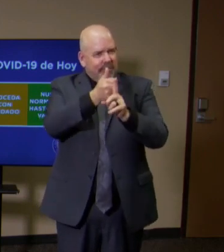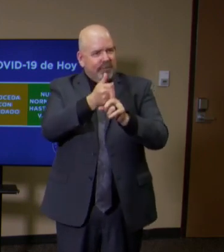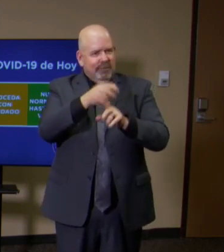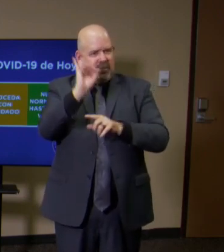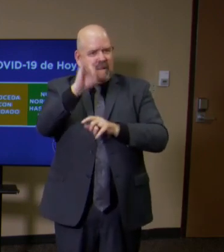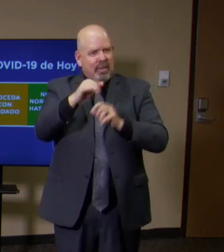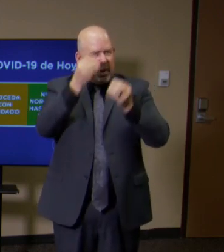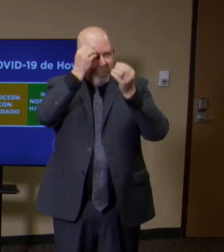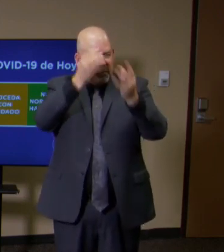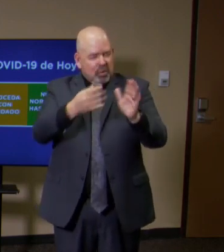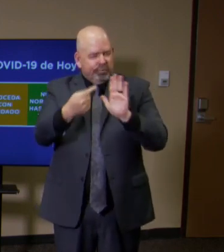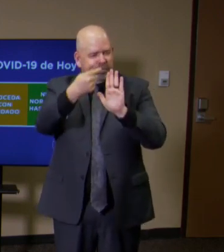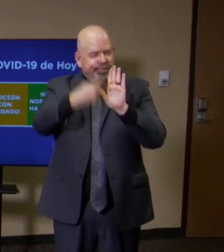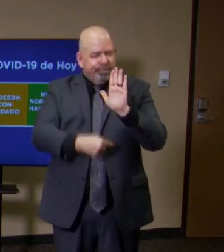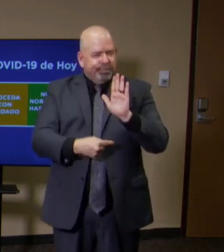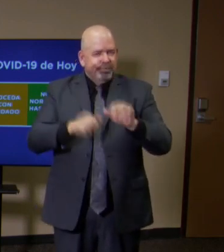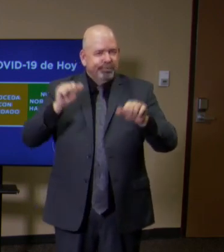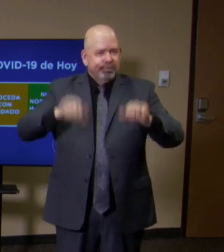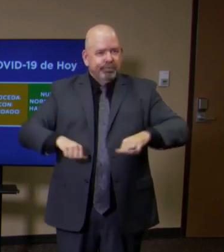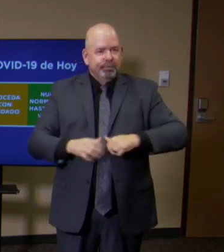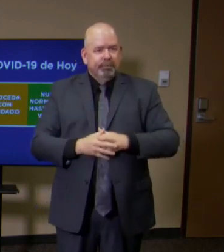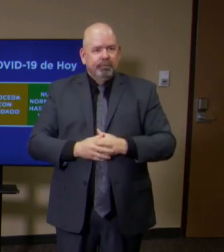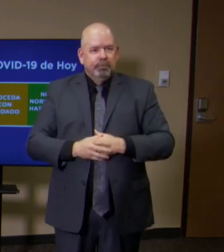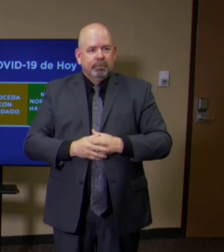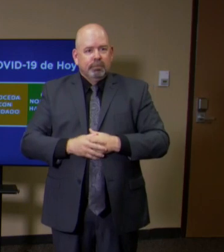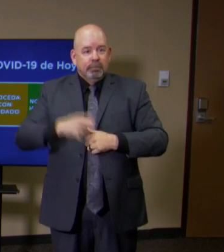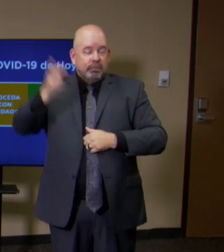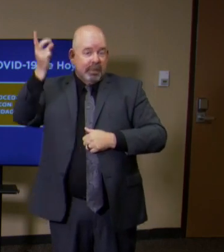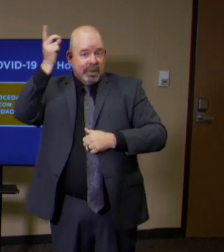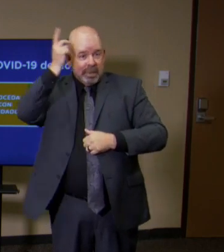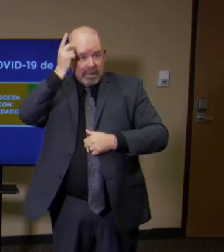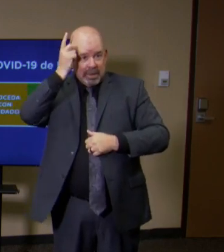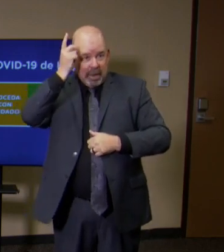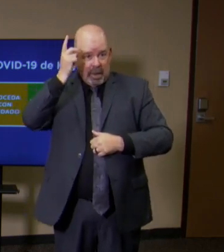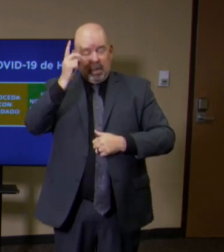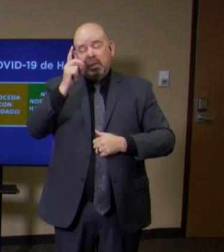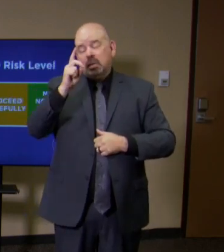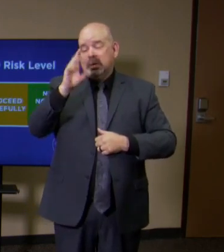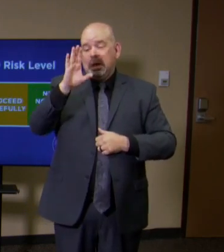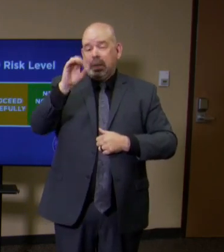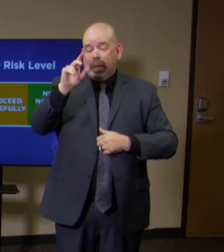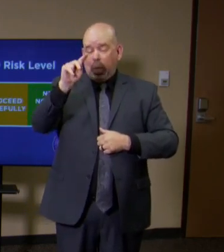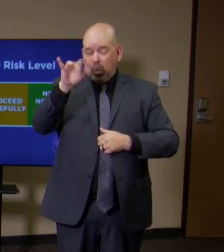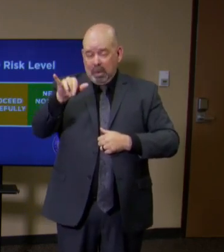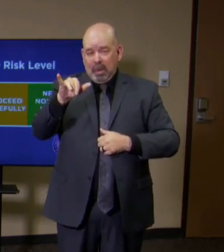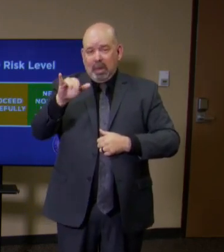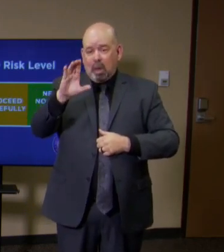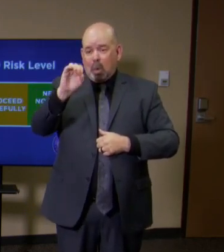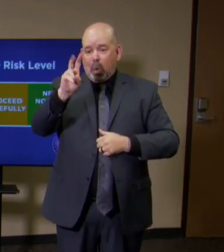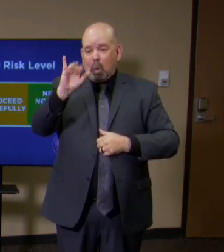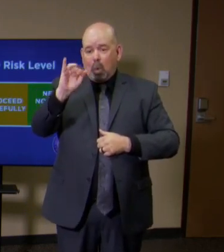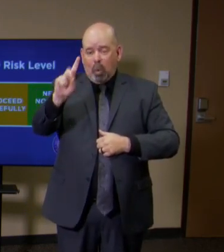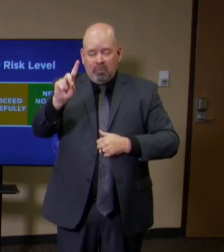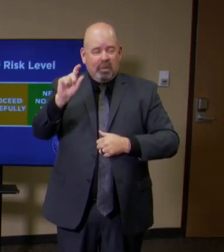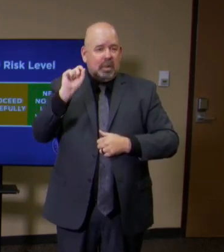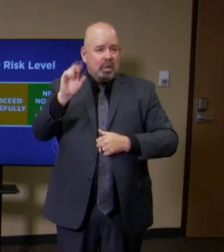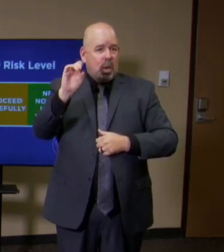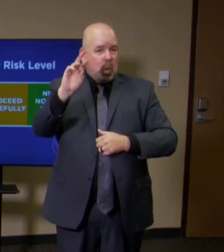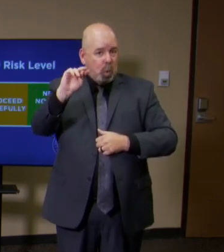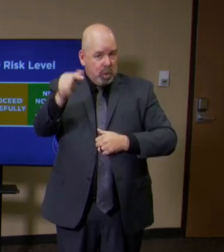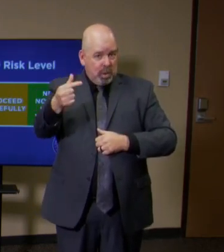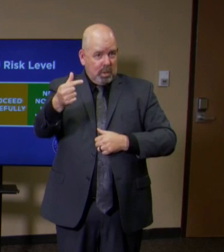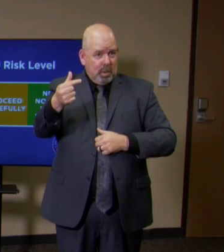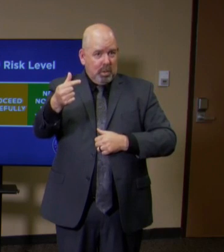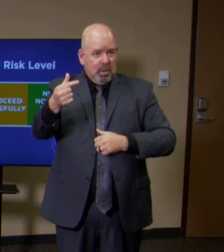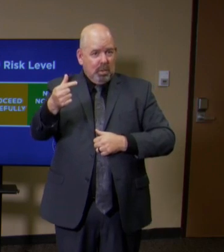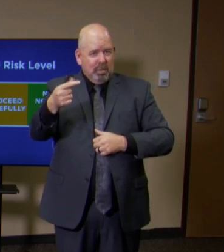Dallas County COVID, dallascountycovid.org. But also you'll see more and more of these businesses that have these insignias,